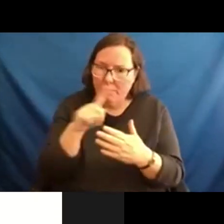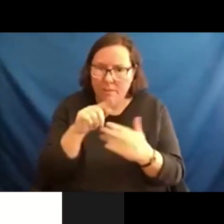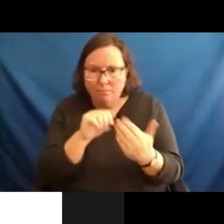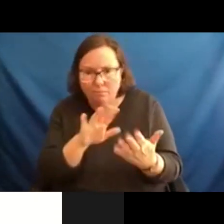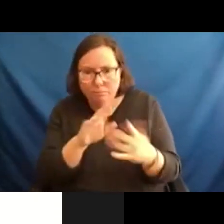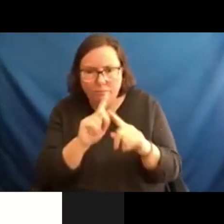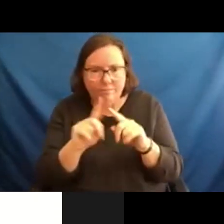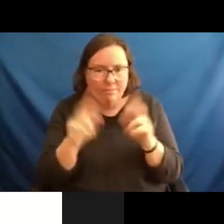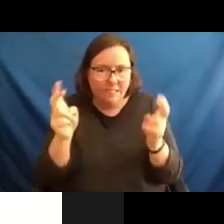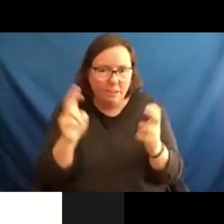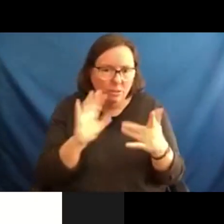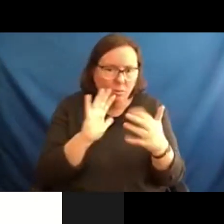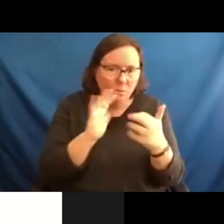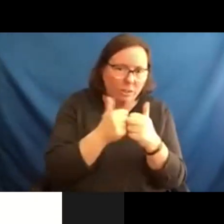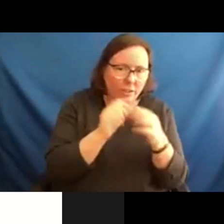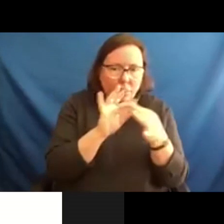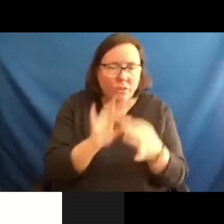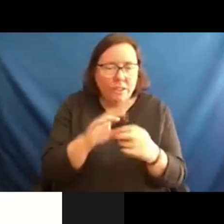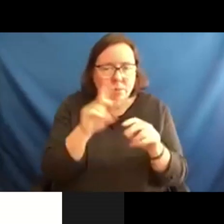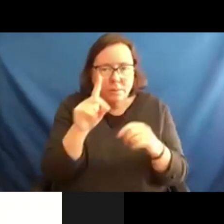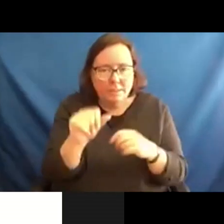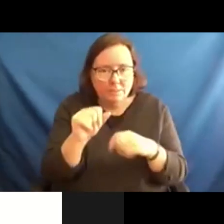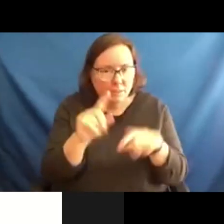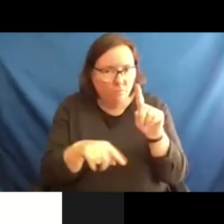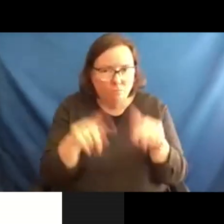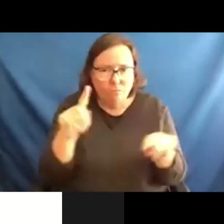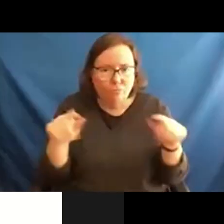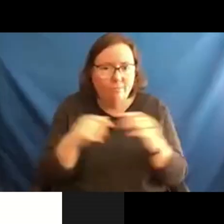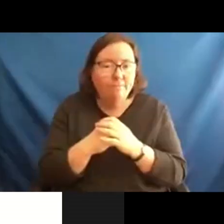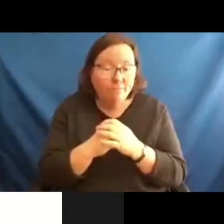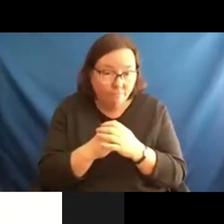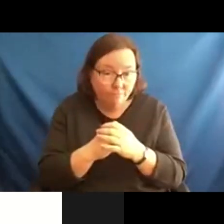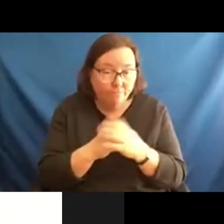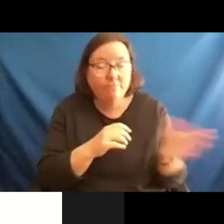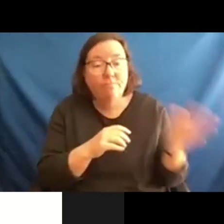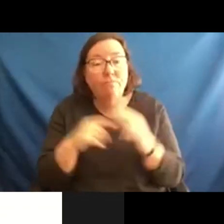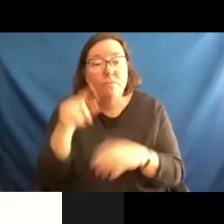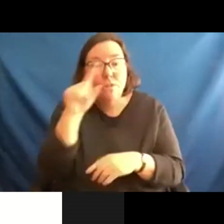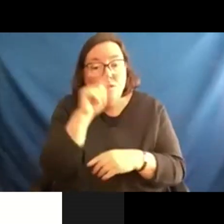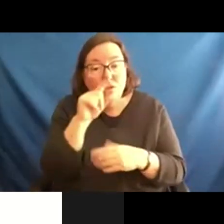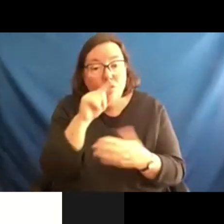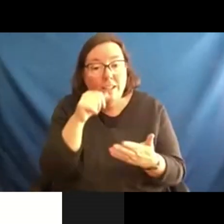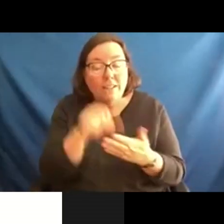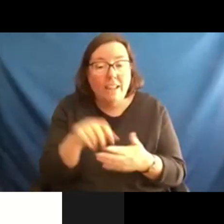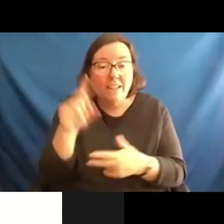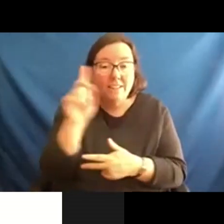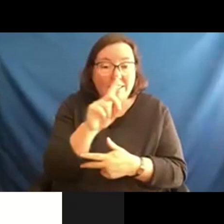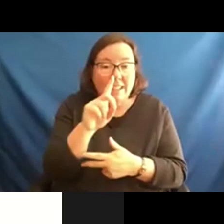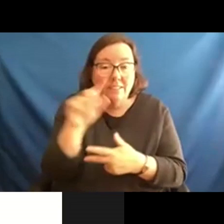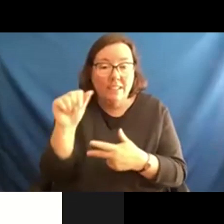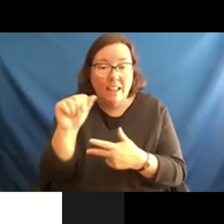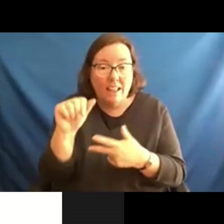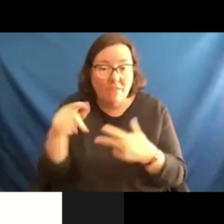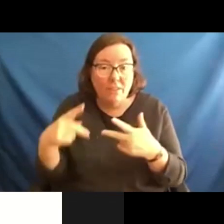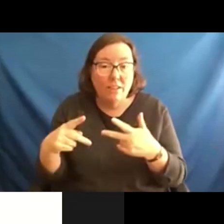issues related to disabilities. The Greek letters Delta, Alpha, Pi were selected